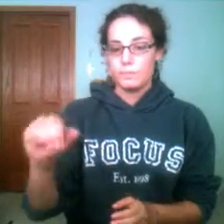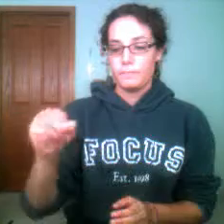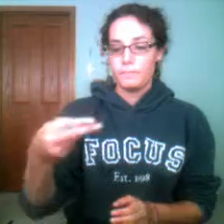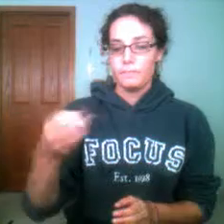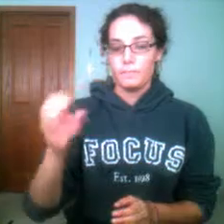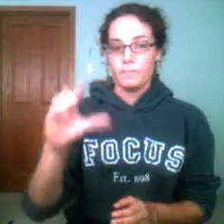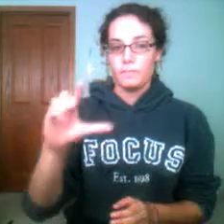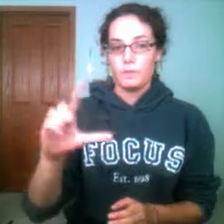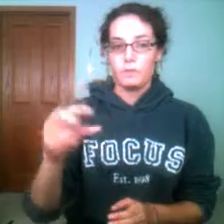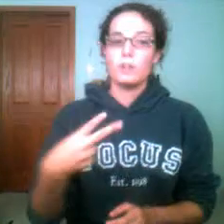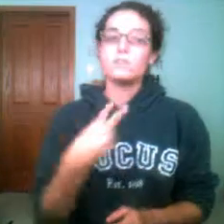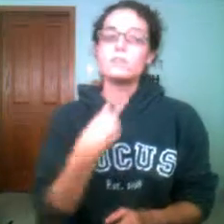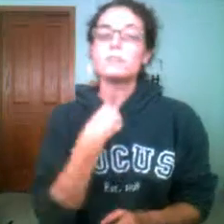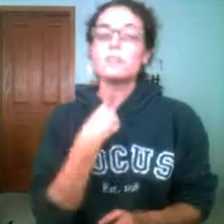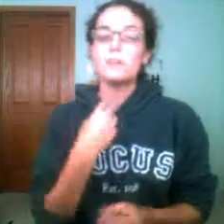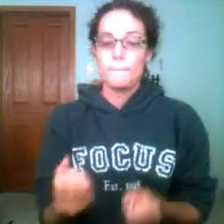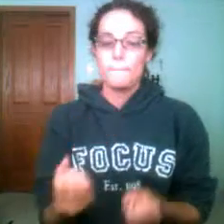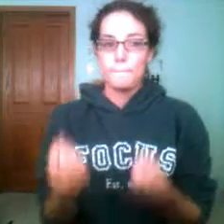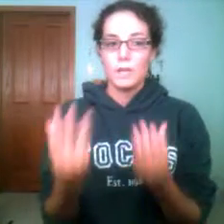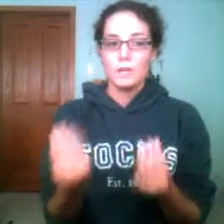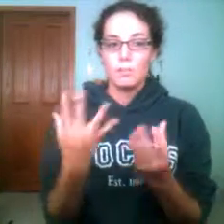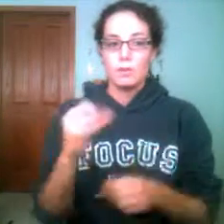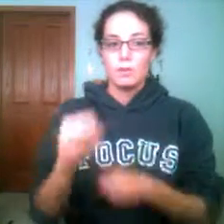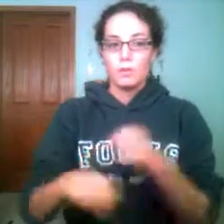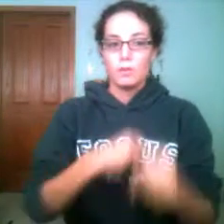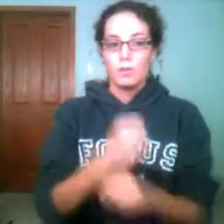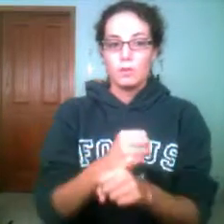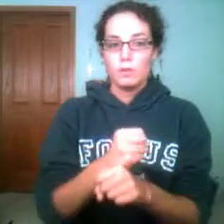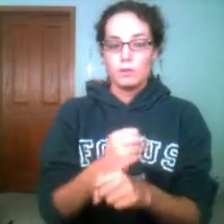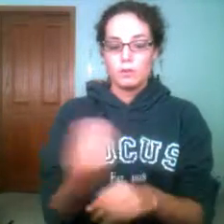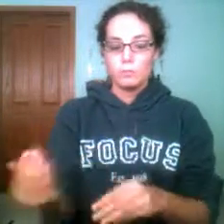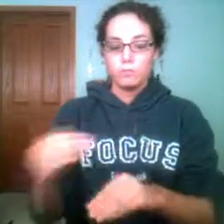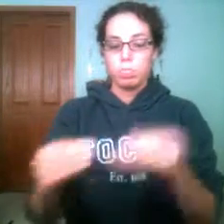Then over many years, the shell becomes covered with more dirt and mud.